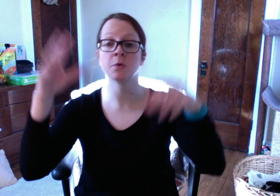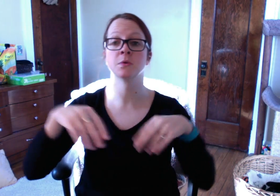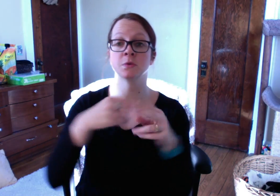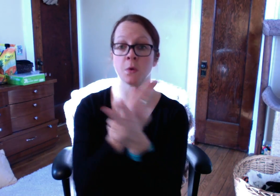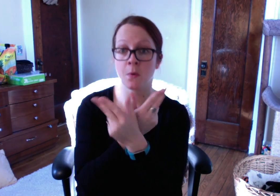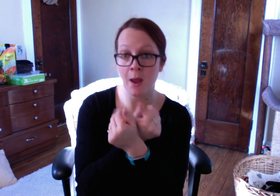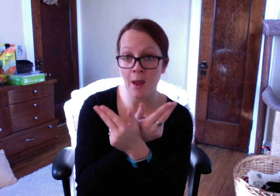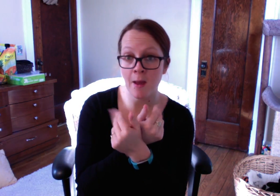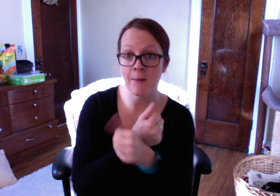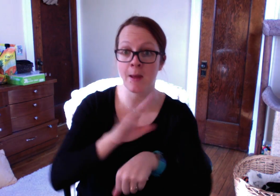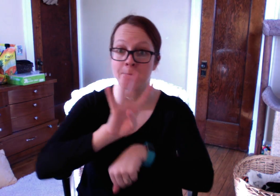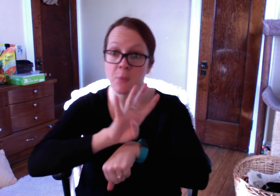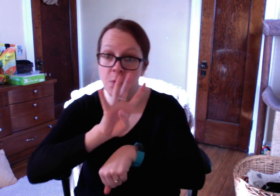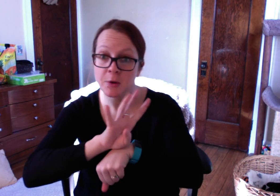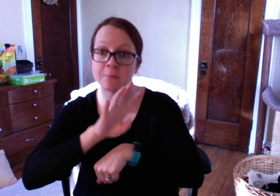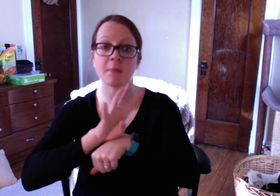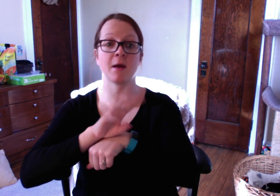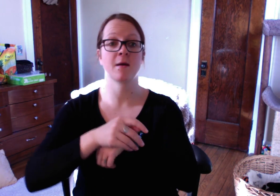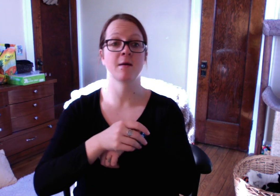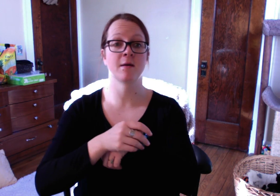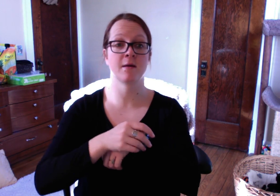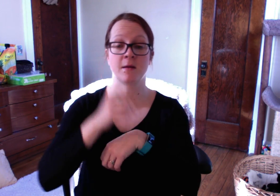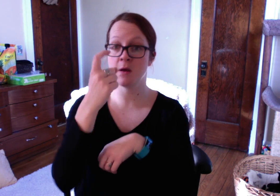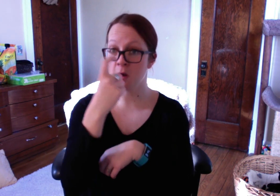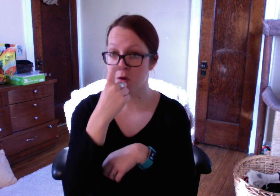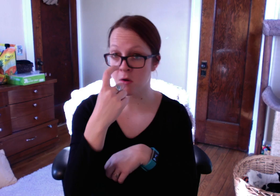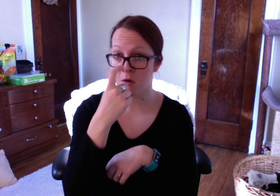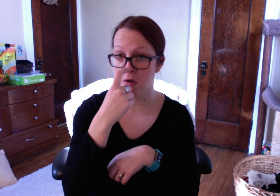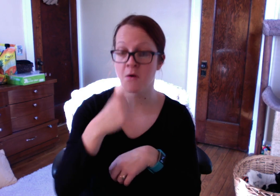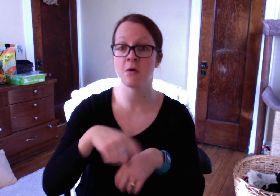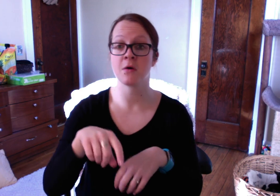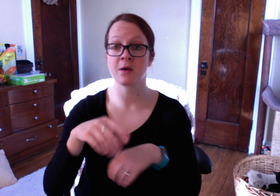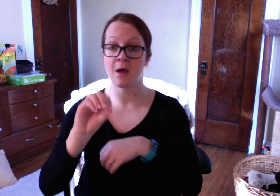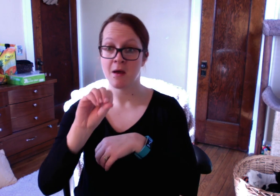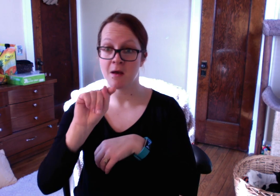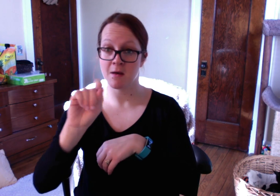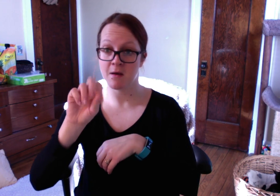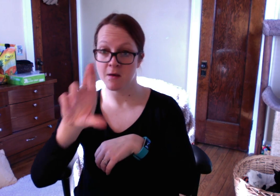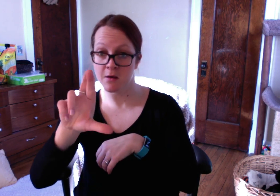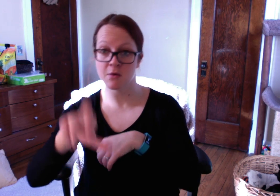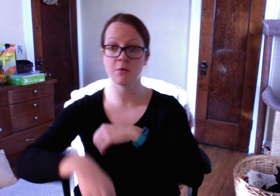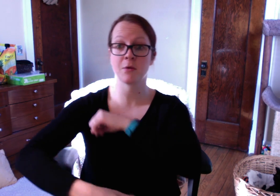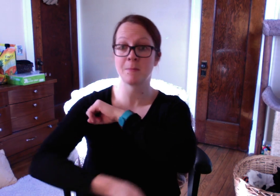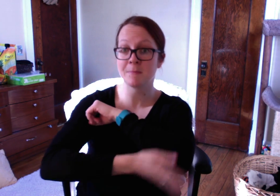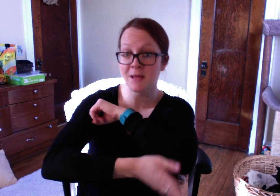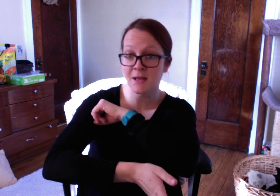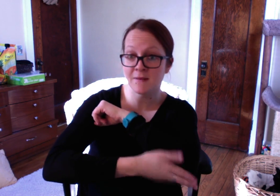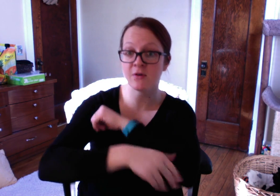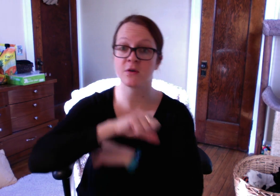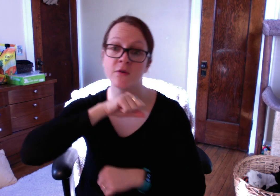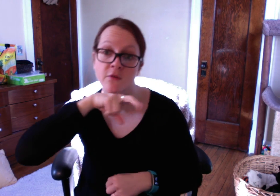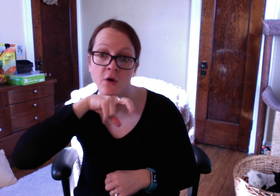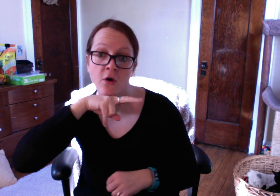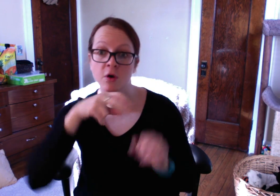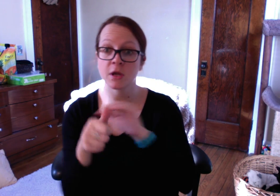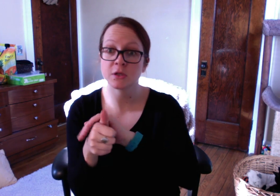hawk and owl, otter and beaver, frog and turtle, and even the little mice